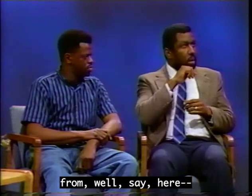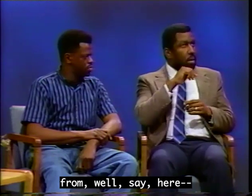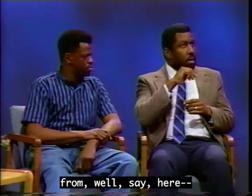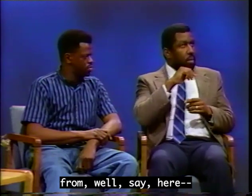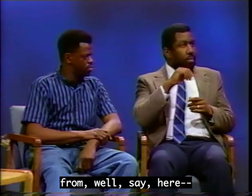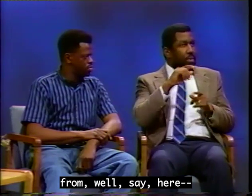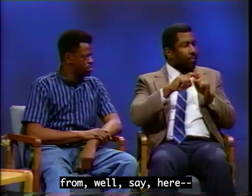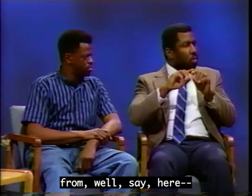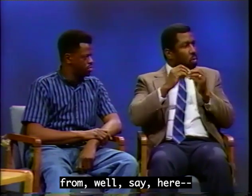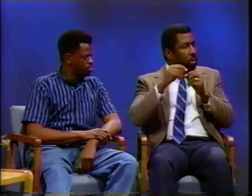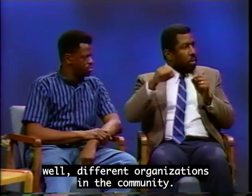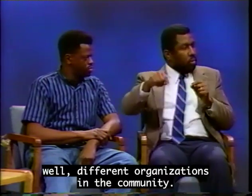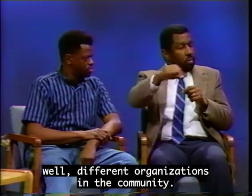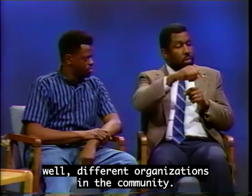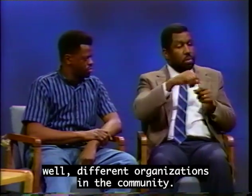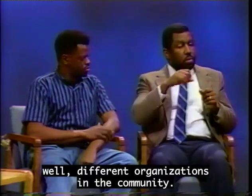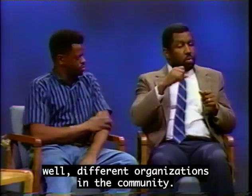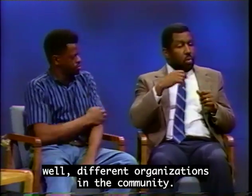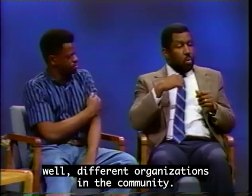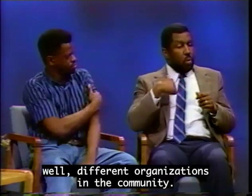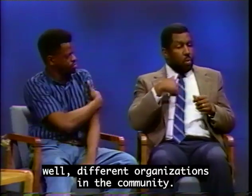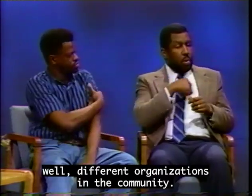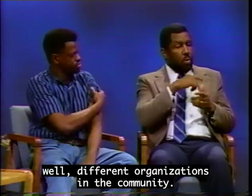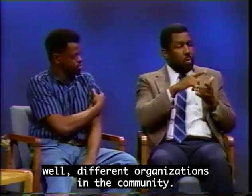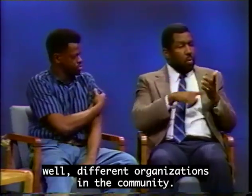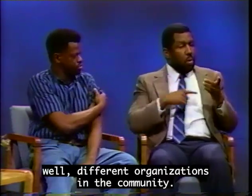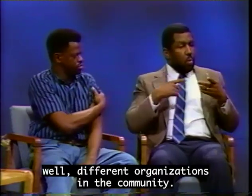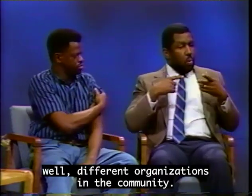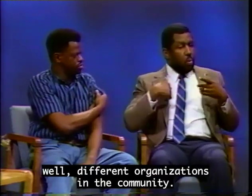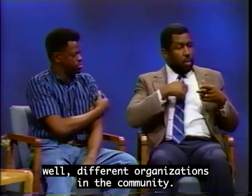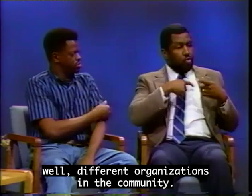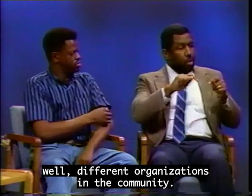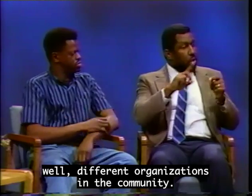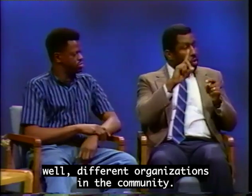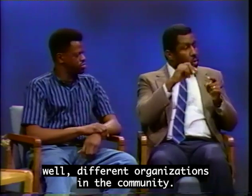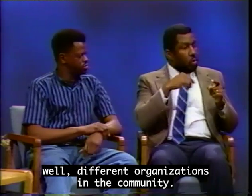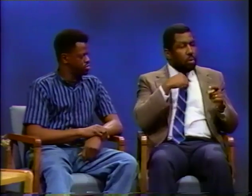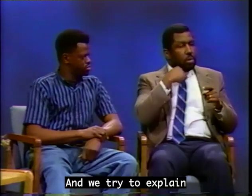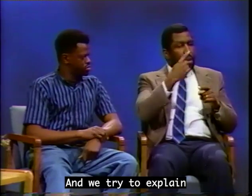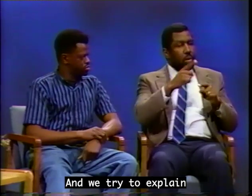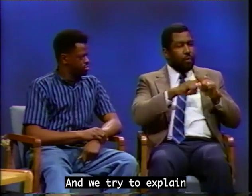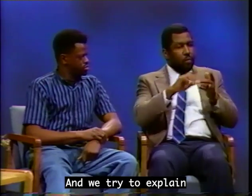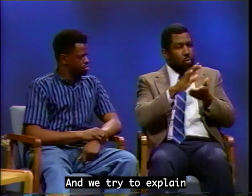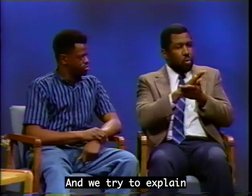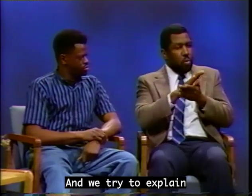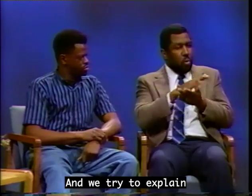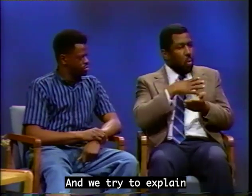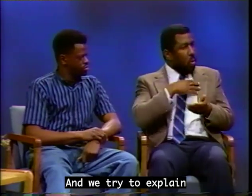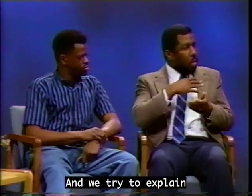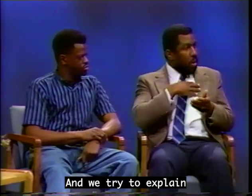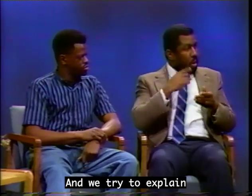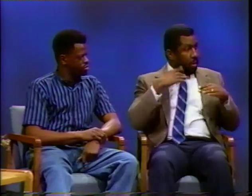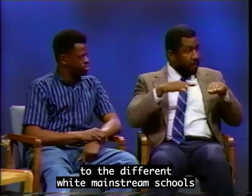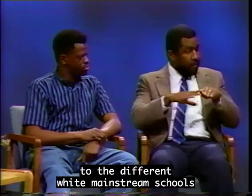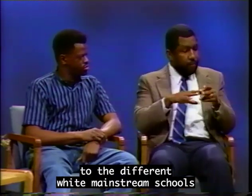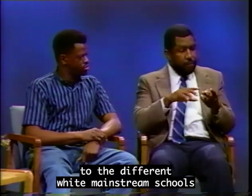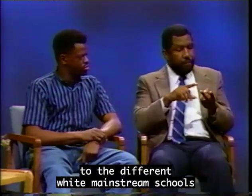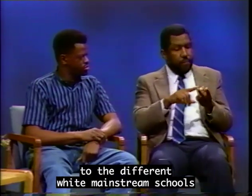well, say here, well, different organizations in the community. And we try to explain to the different